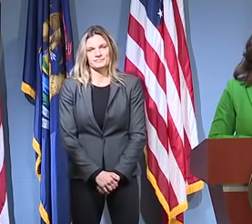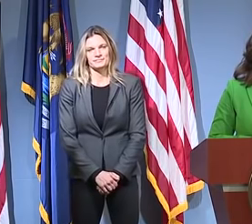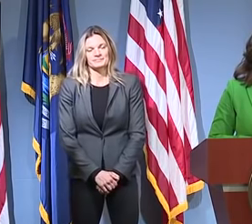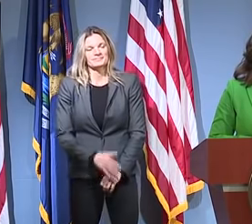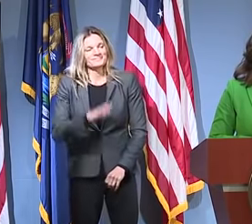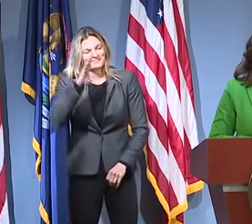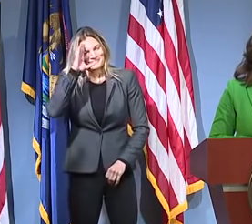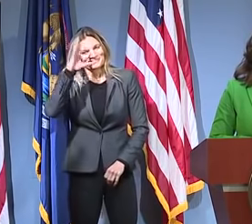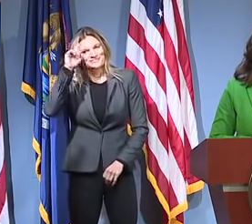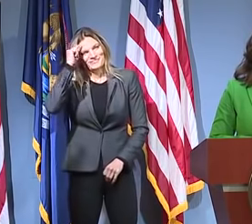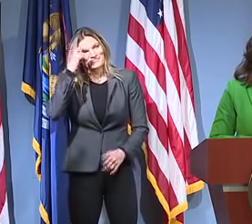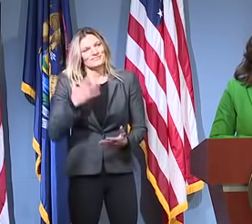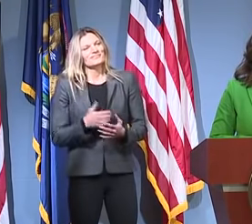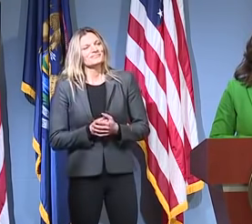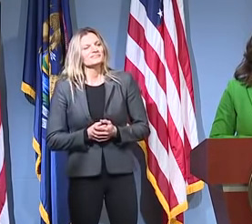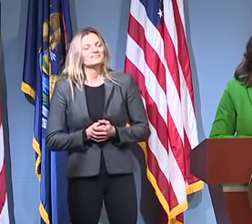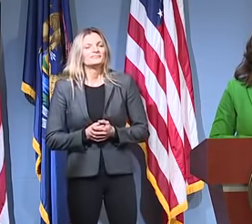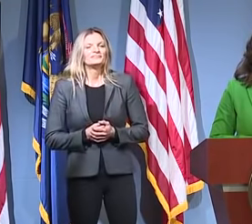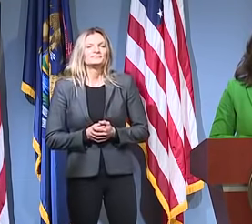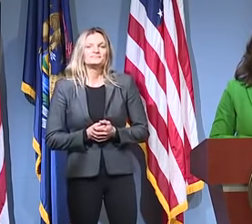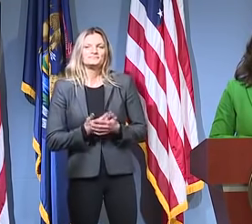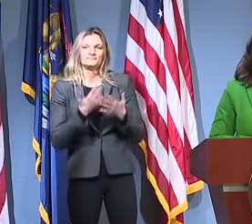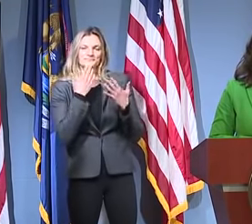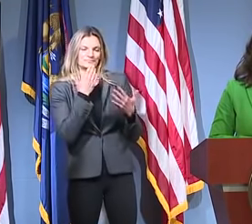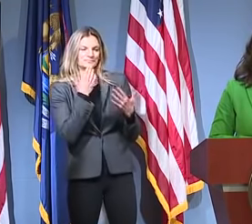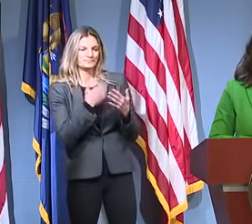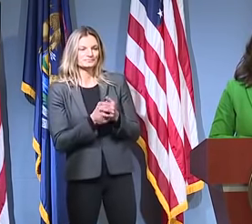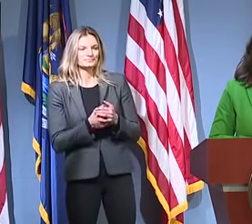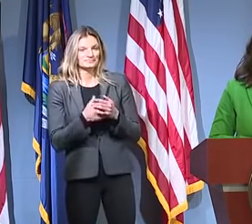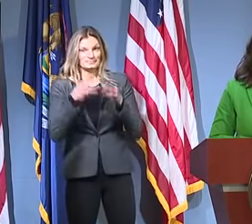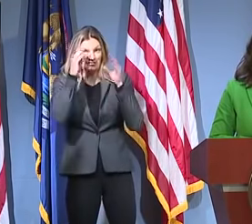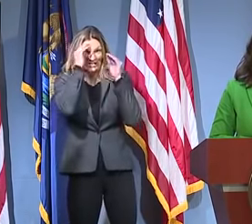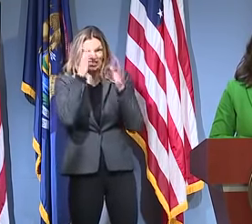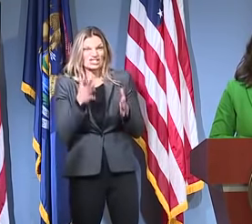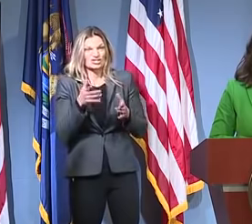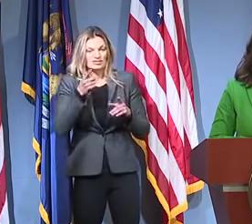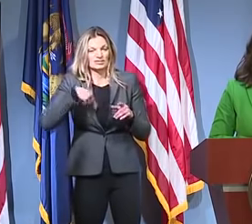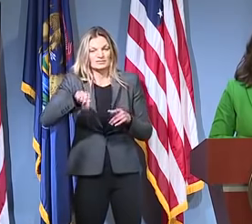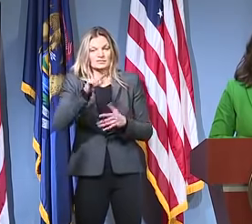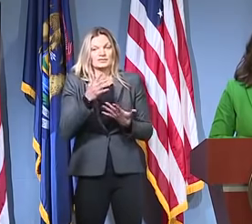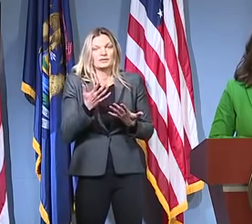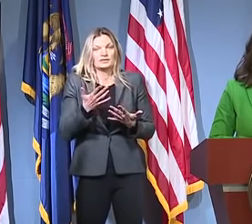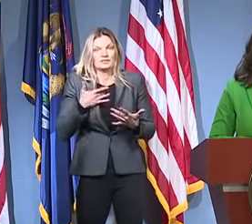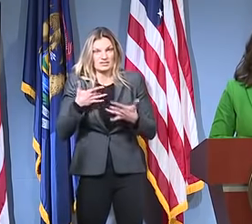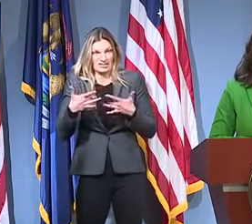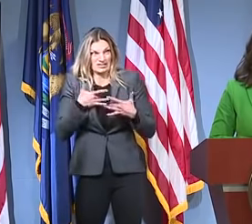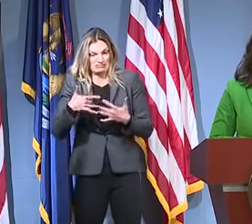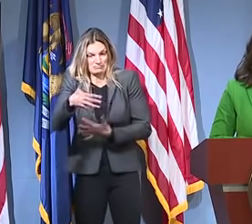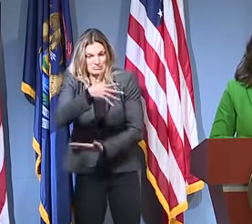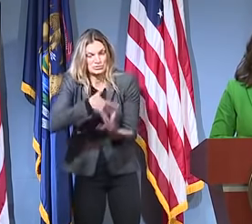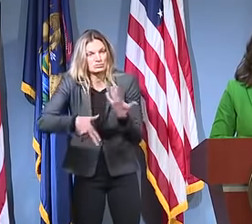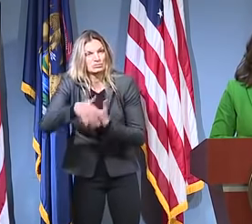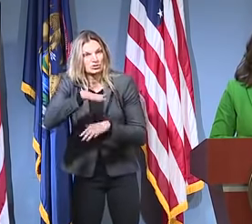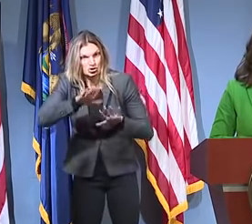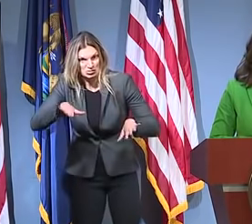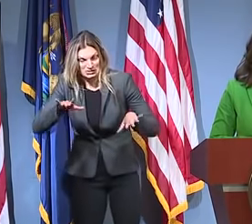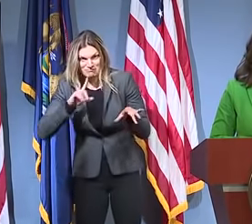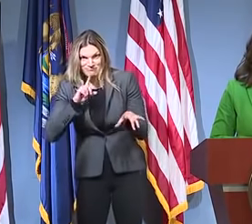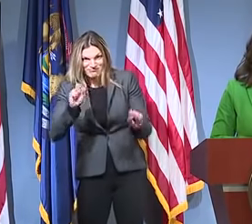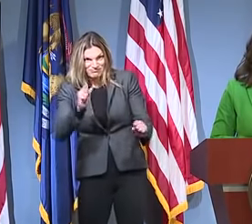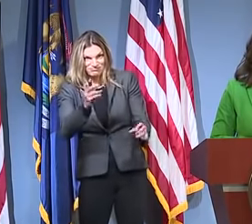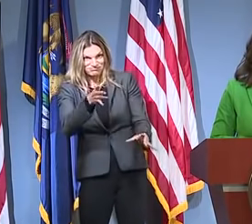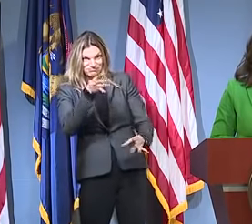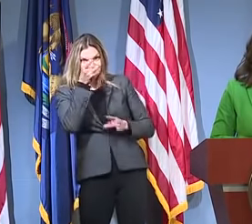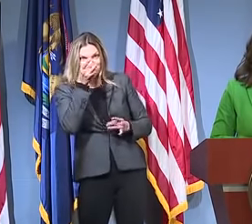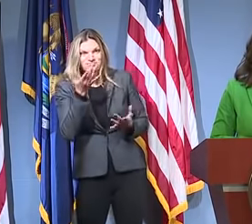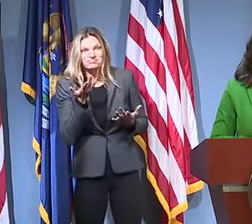Hi, Governor. Thanks for taking my question. Teachers are afraid of being exposed to larger groups of children in classrooms.